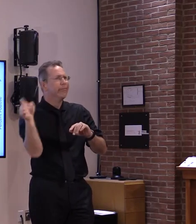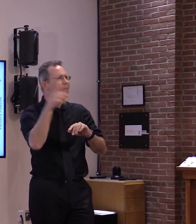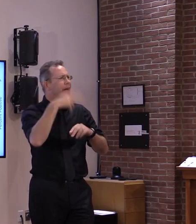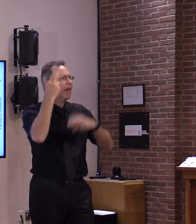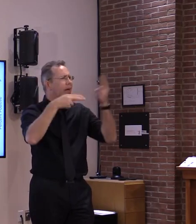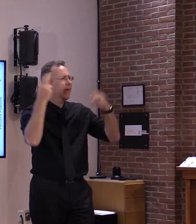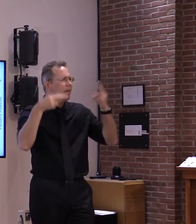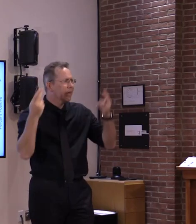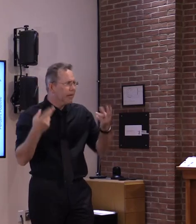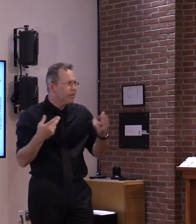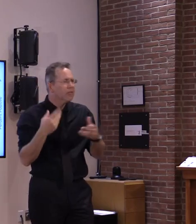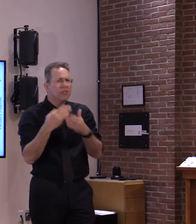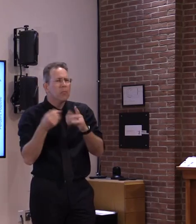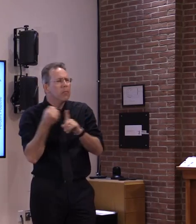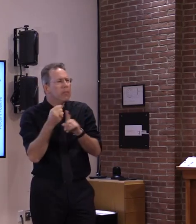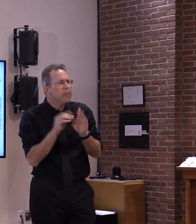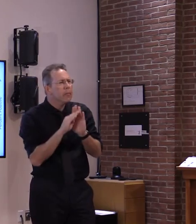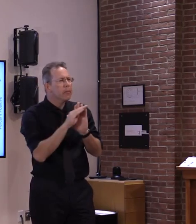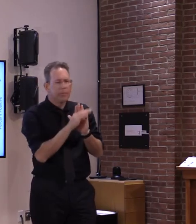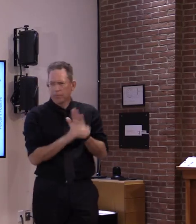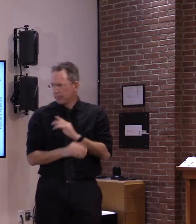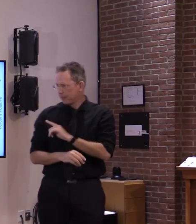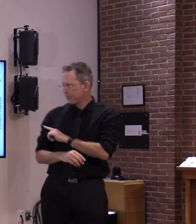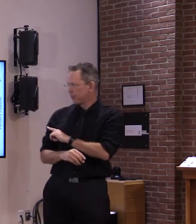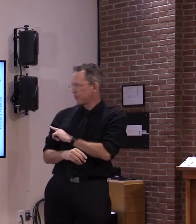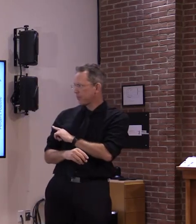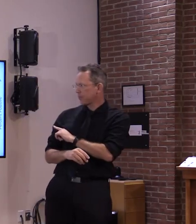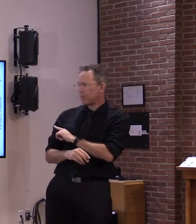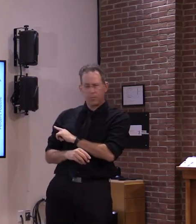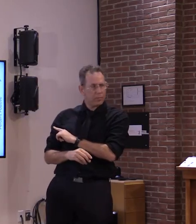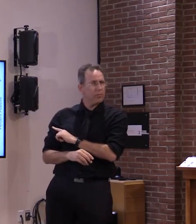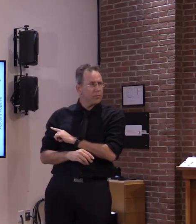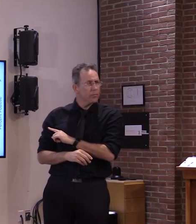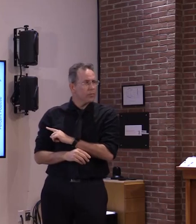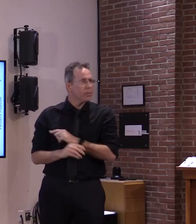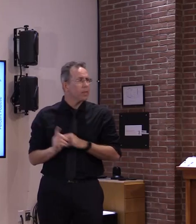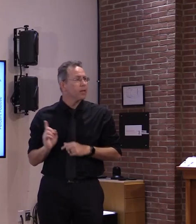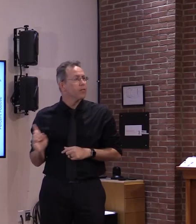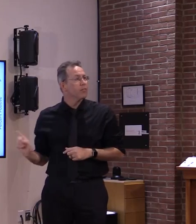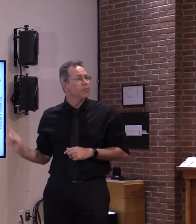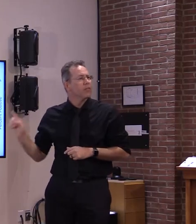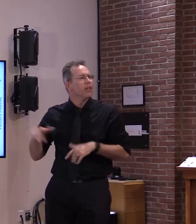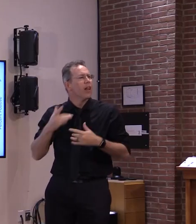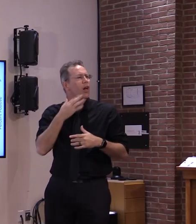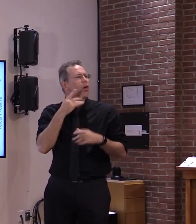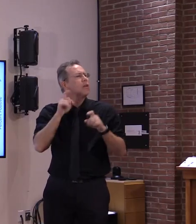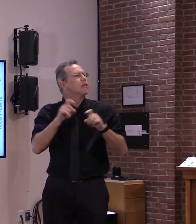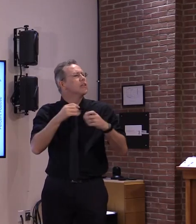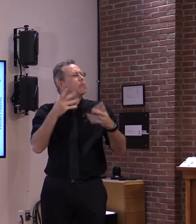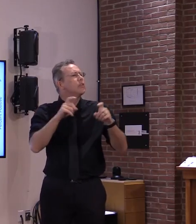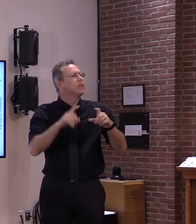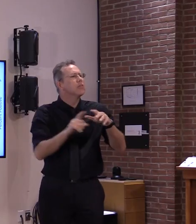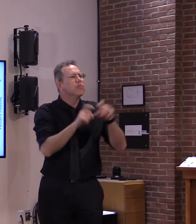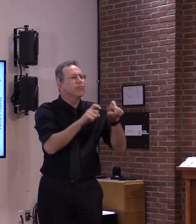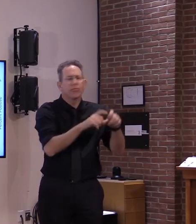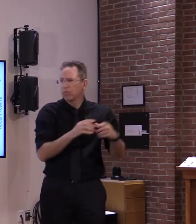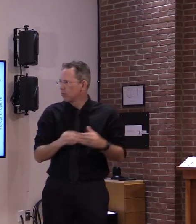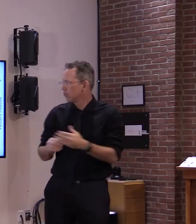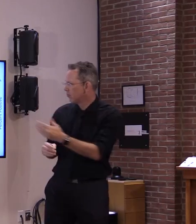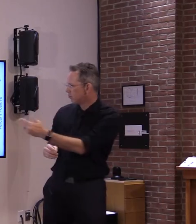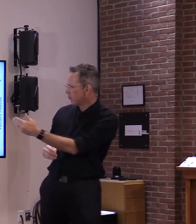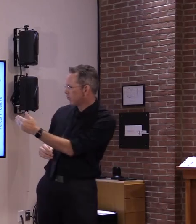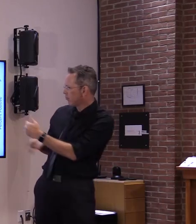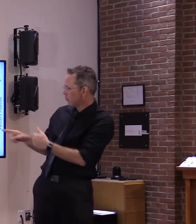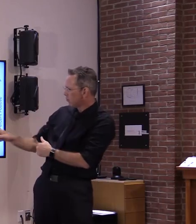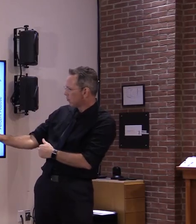percent positivity on this graph. In the lighter color is the testing that we're doing. So clearly, we're still doing